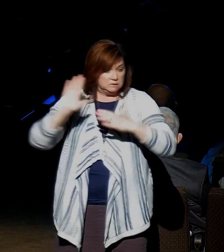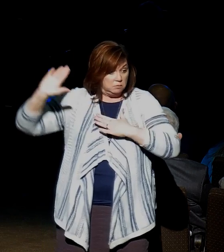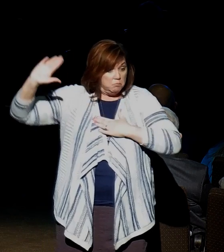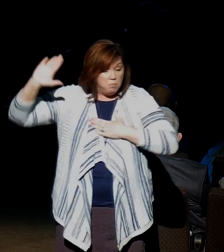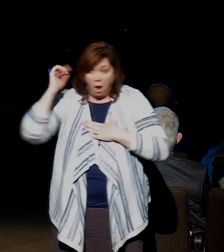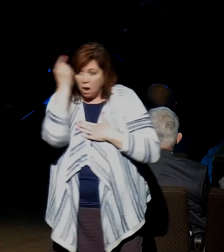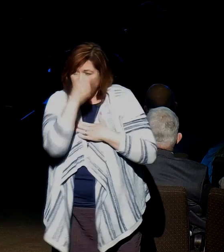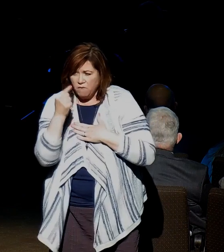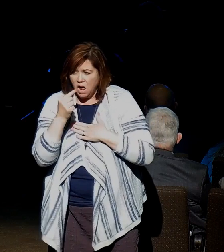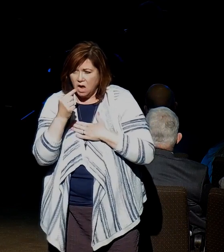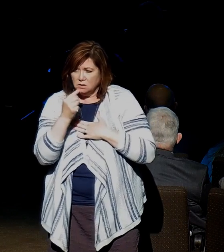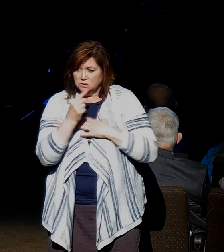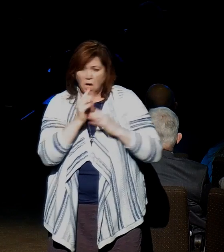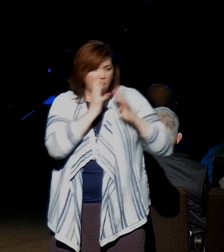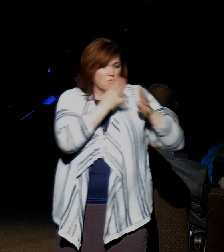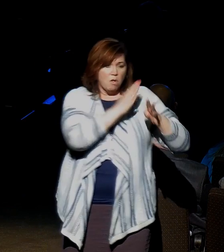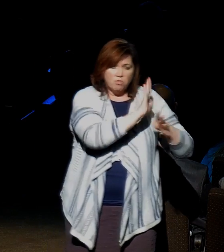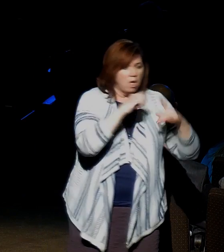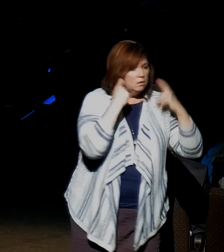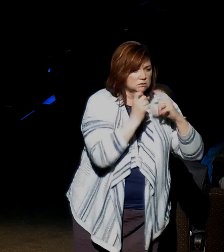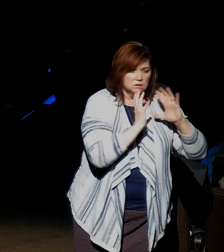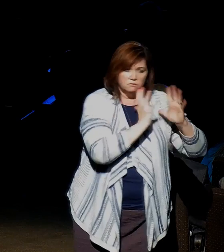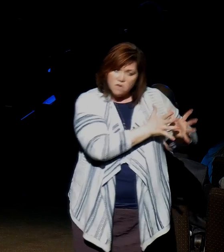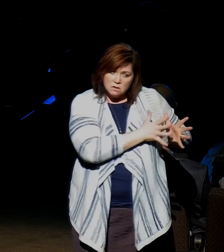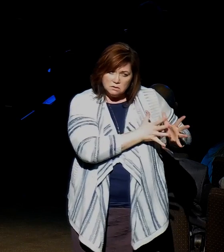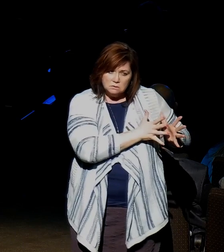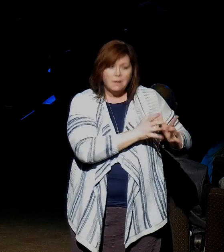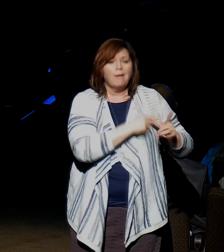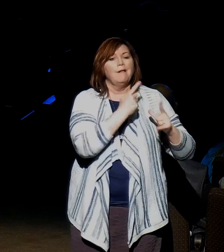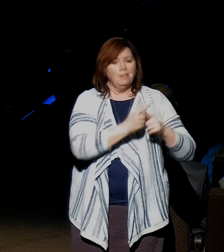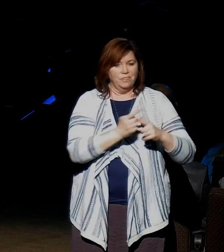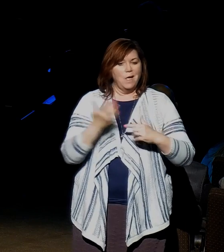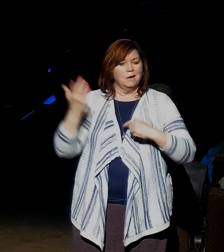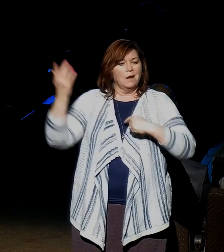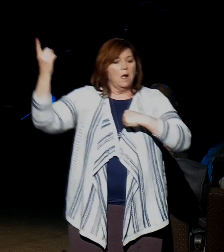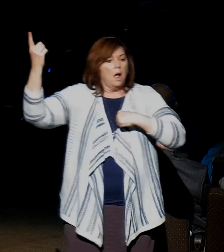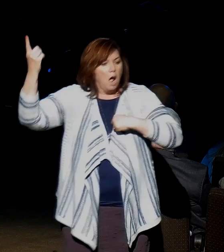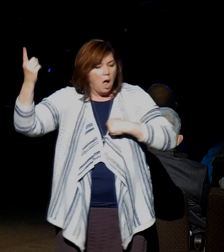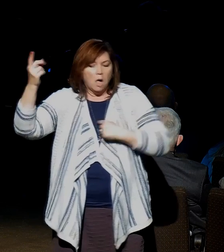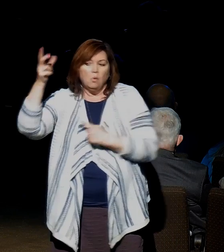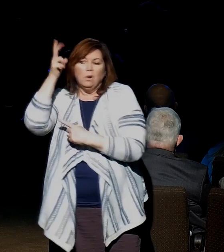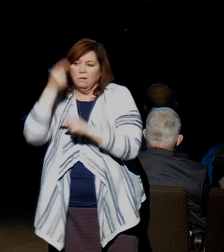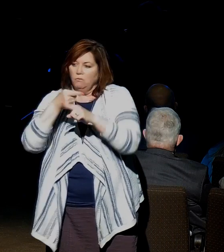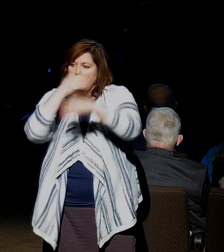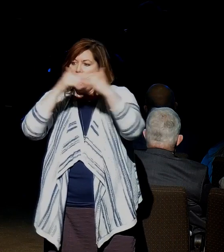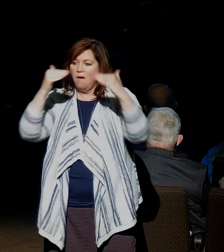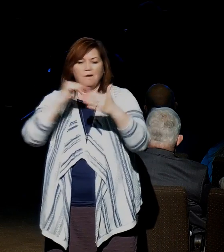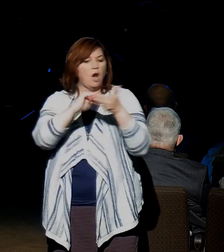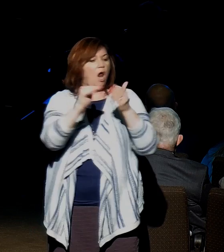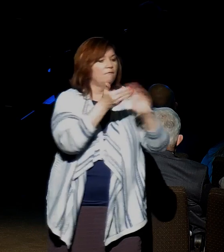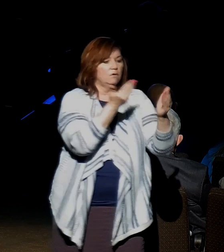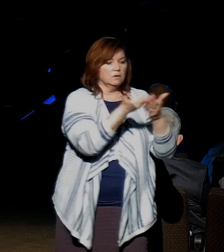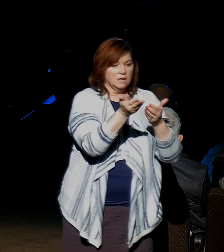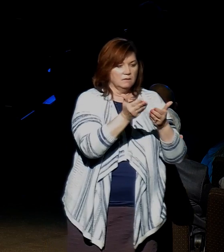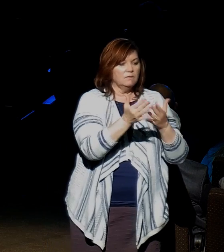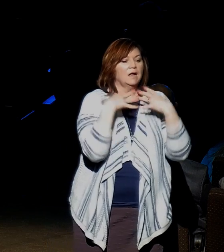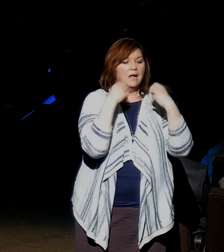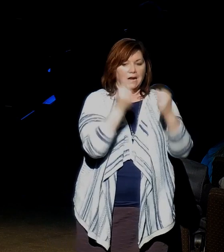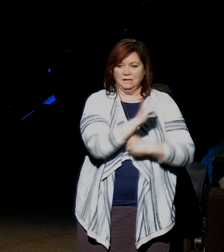from their wicked ways, then will I hear from heaven and will forgive their sins and will heal their land."